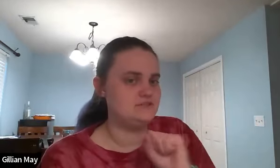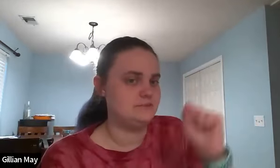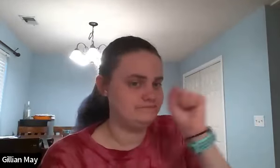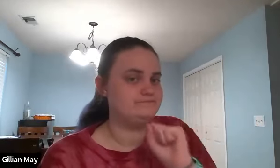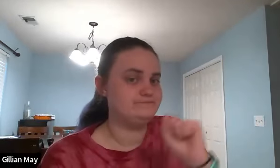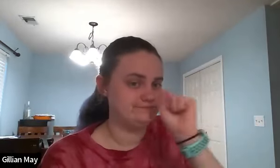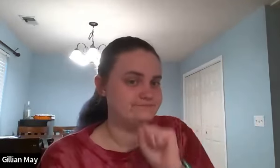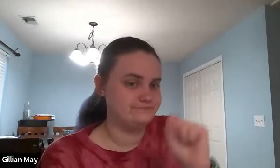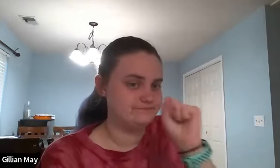cream.